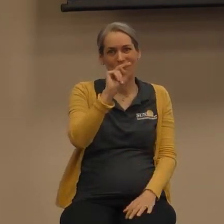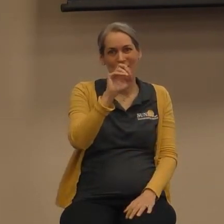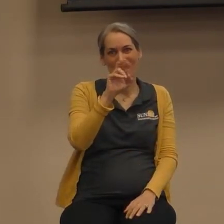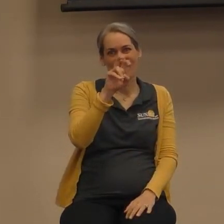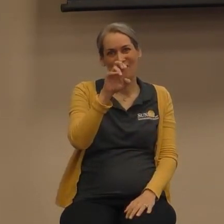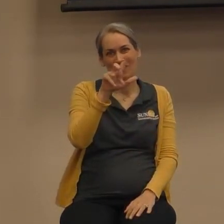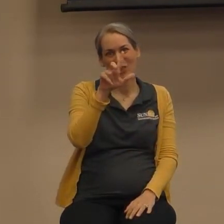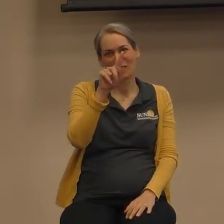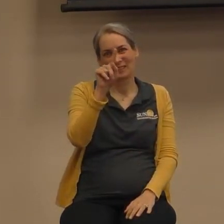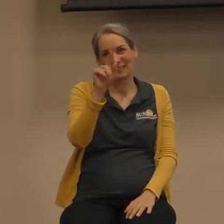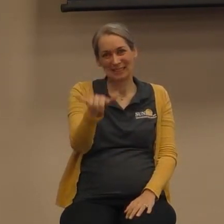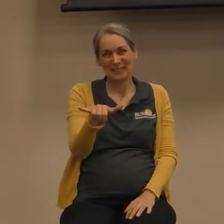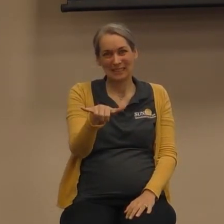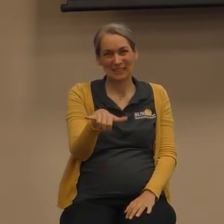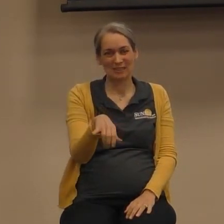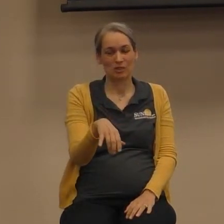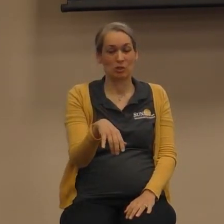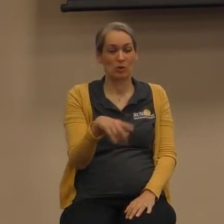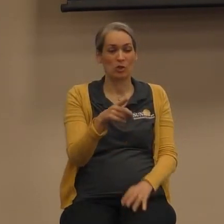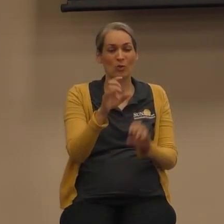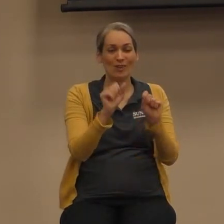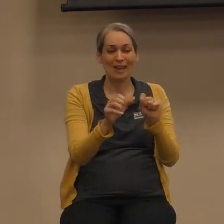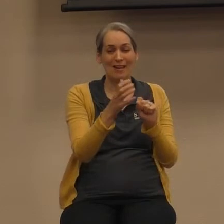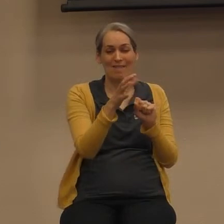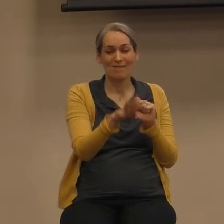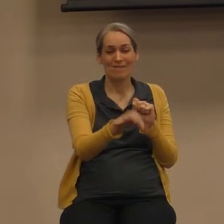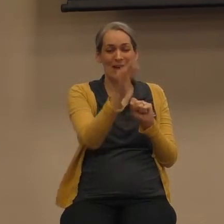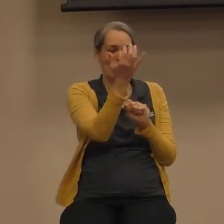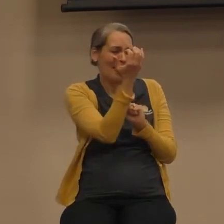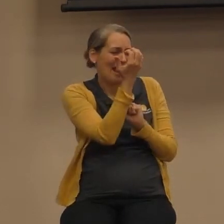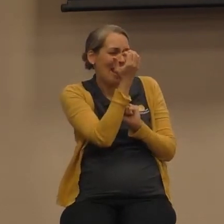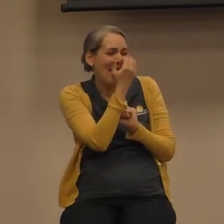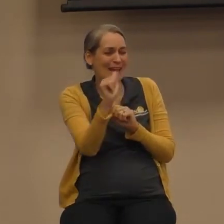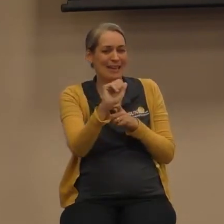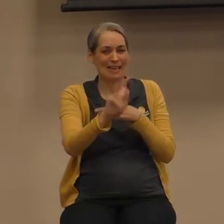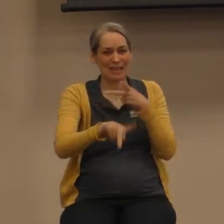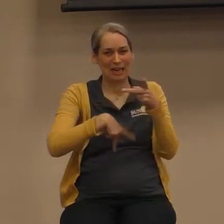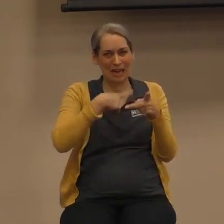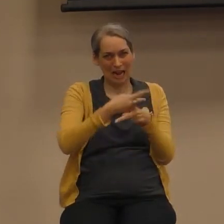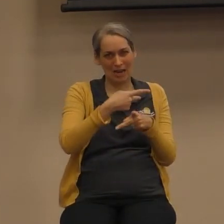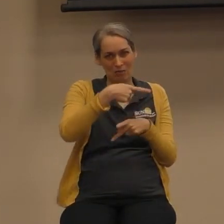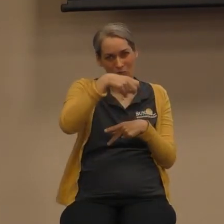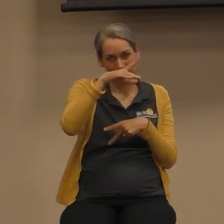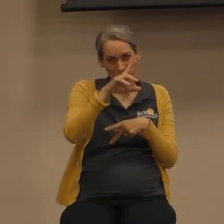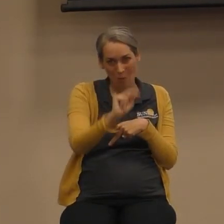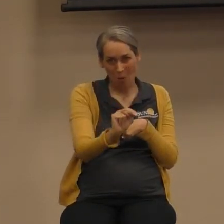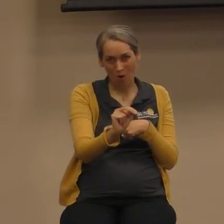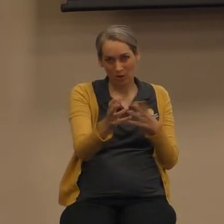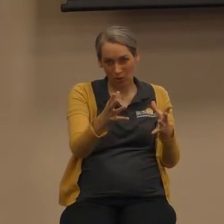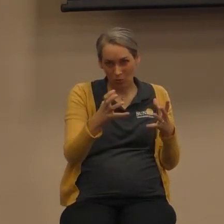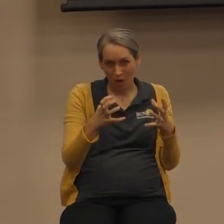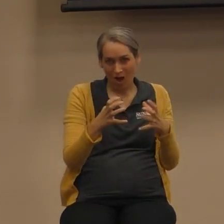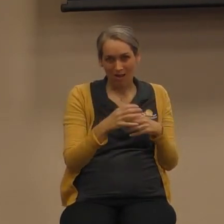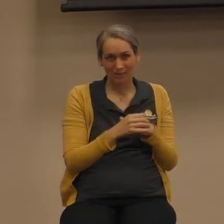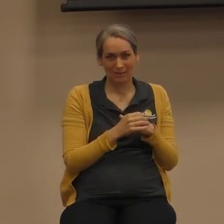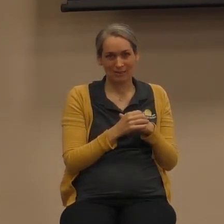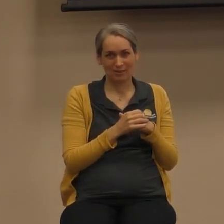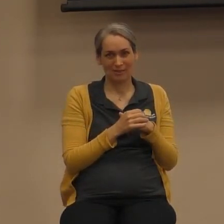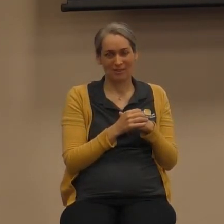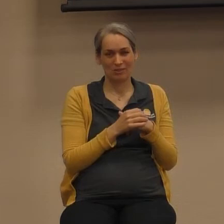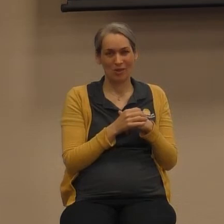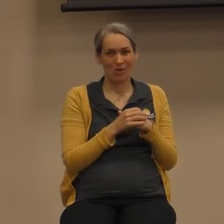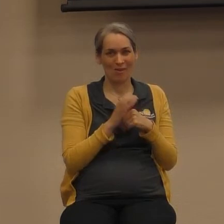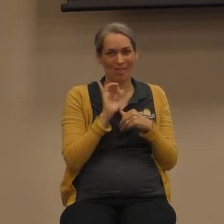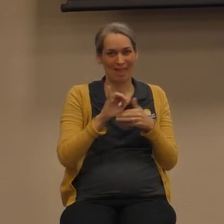decades, where anything that you want, you can find. And because of that, it's hijacking our pleasure response, which again we'll get into tomorrow,